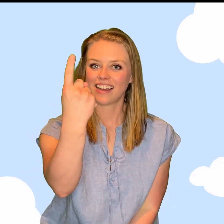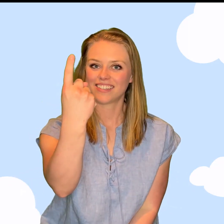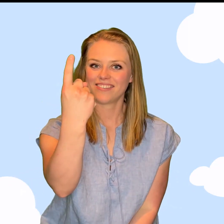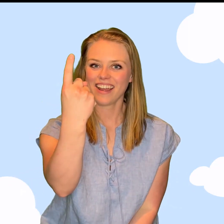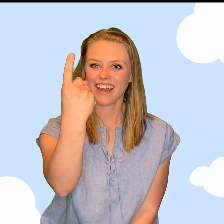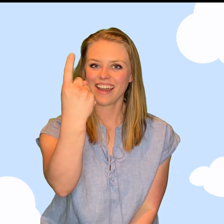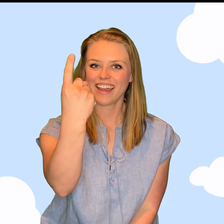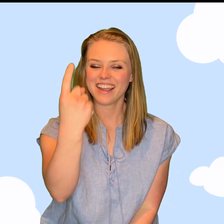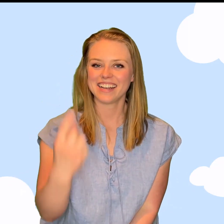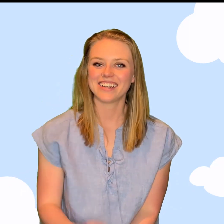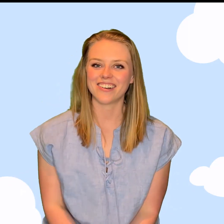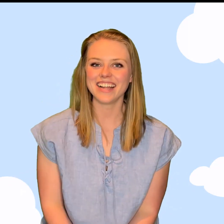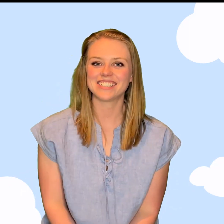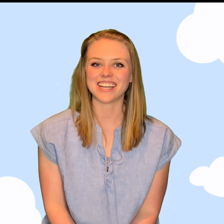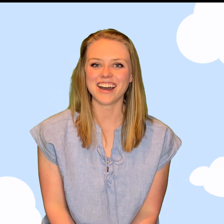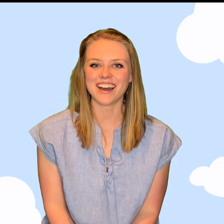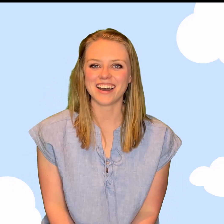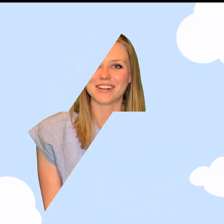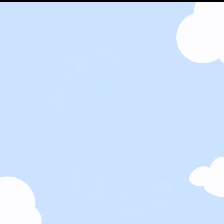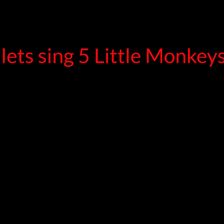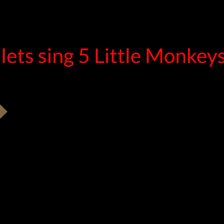That's right. Great job.